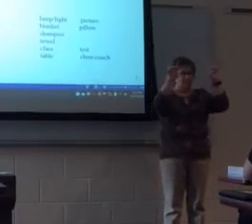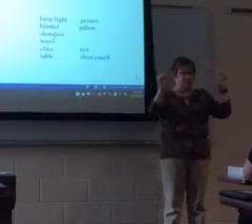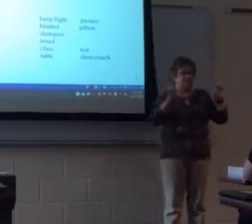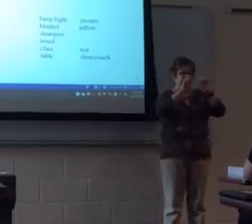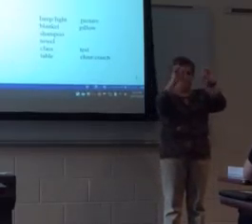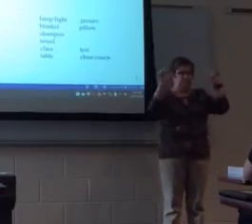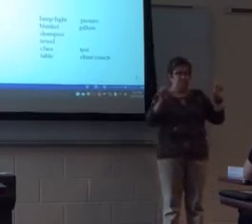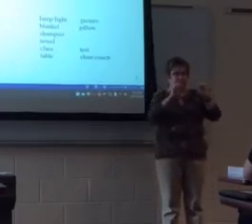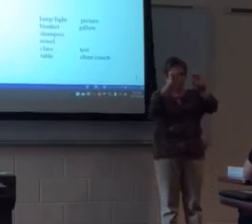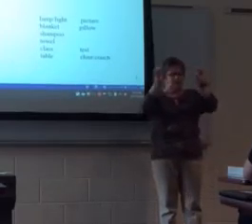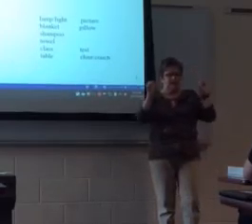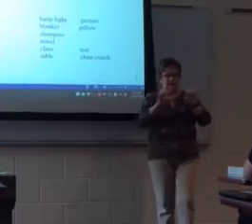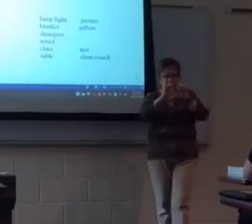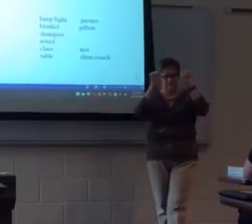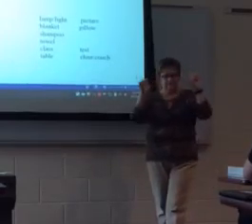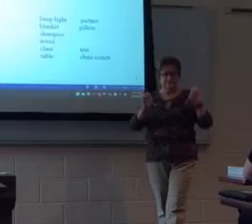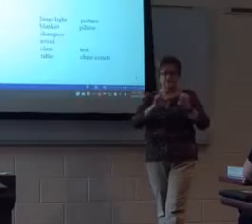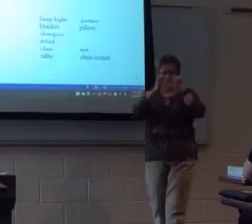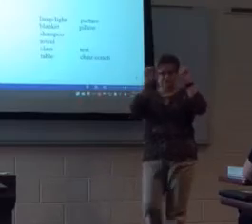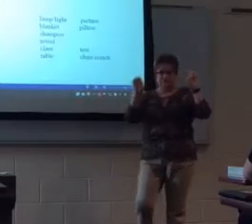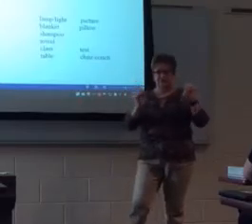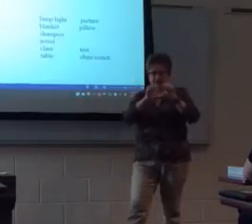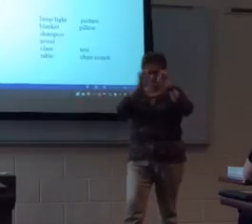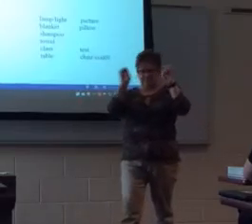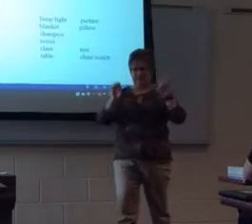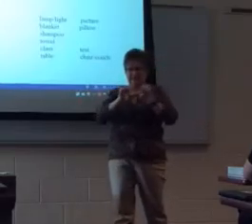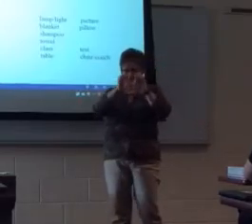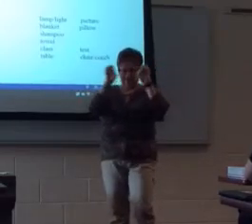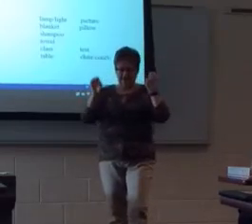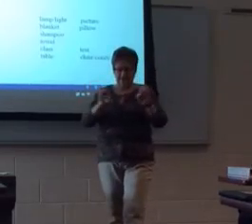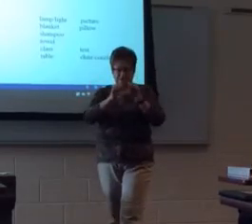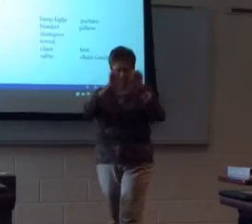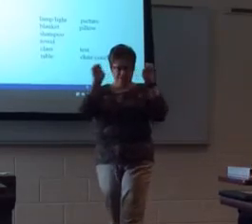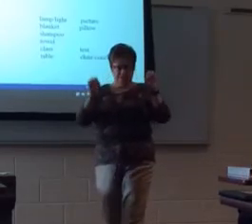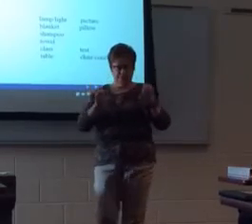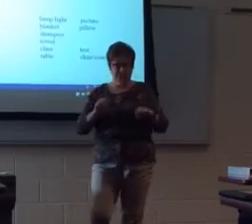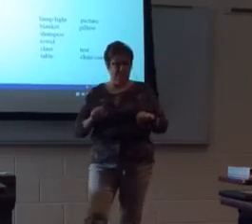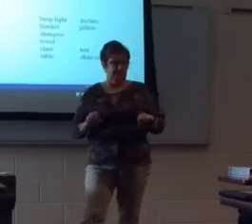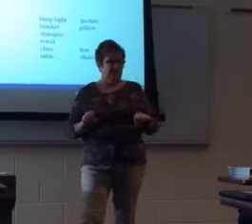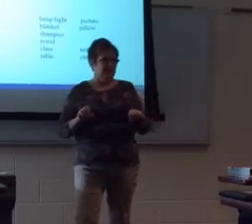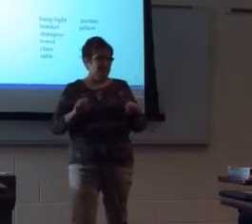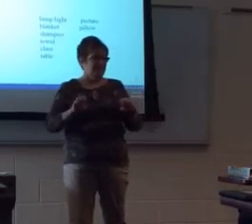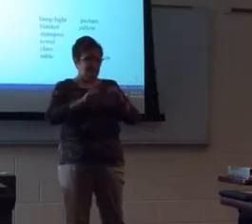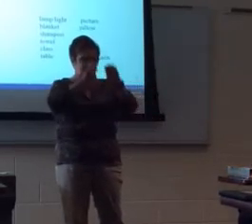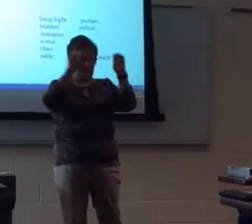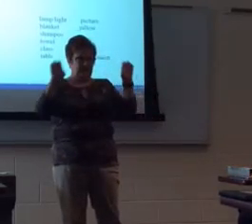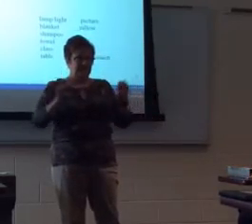I see it with one hand, sometimes two hands. Easter. Okay?